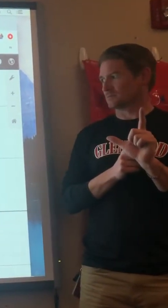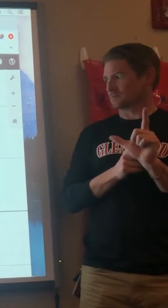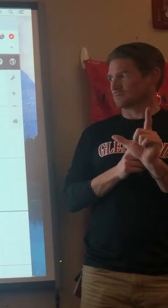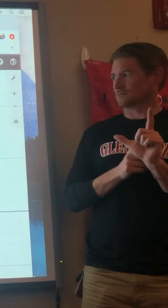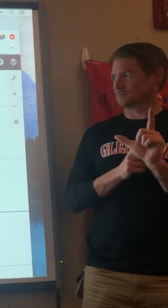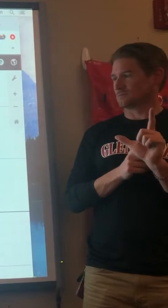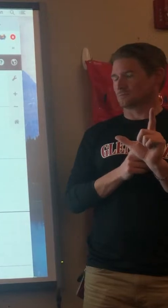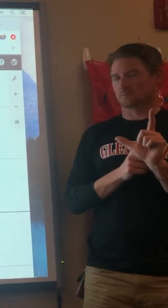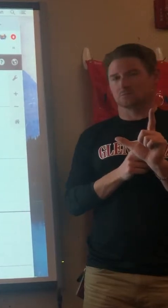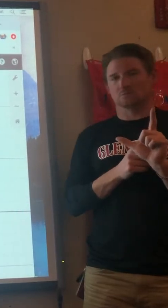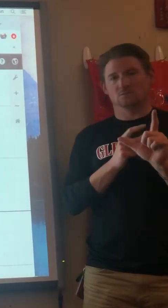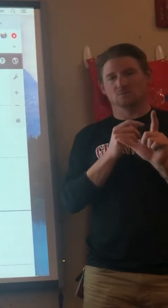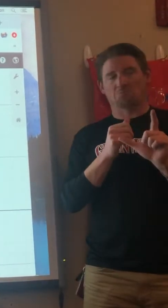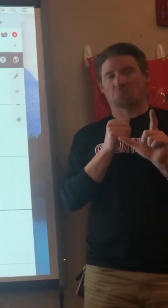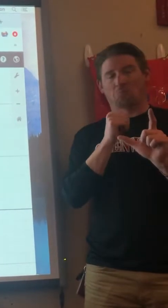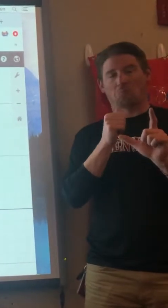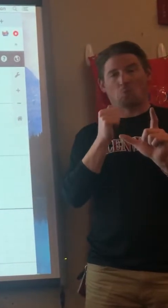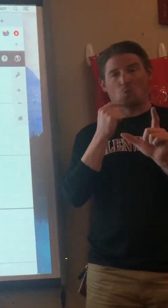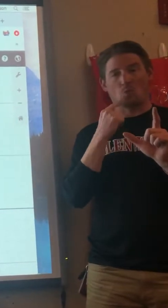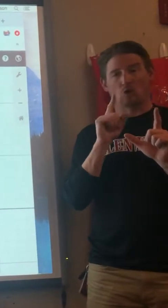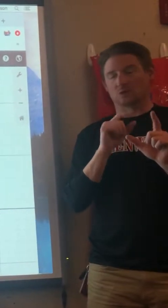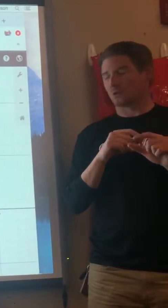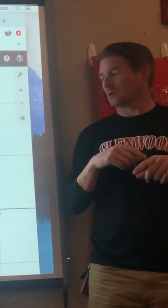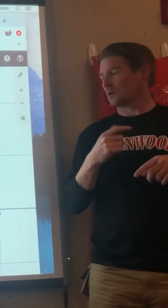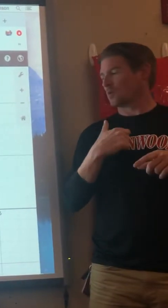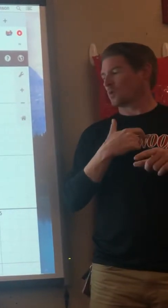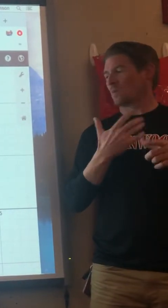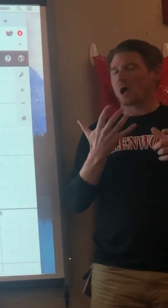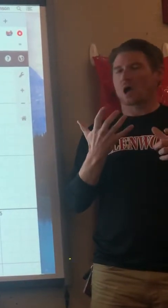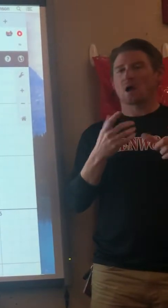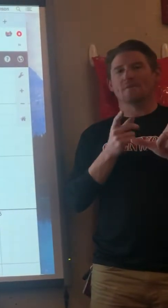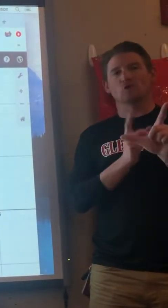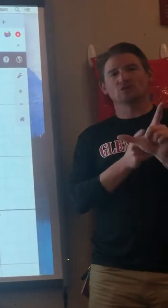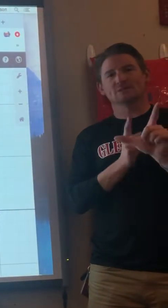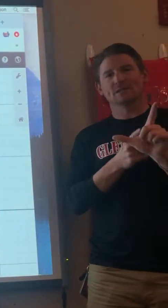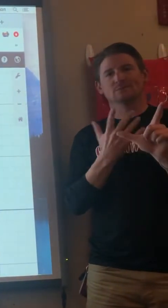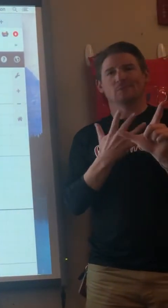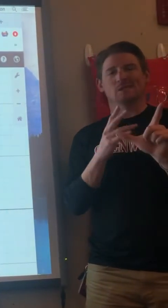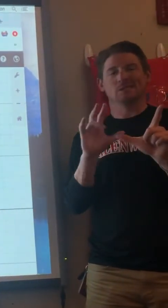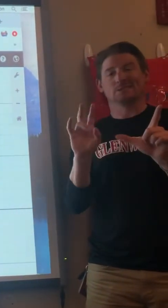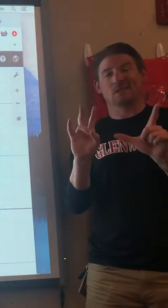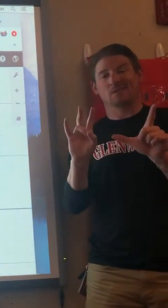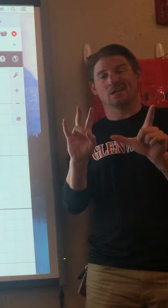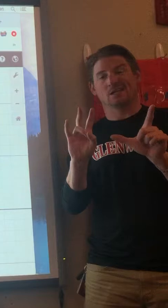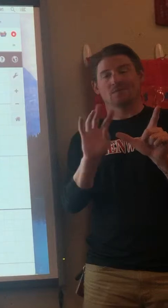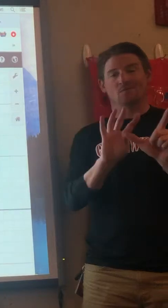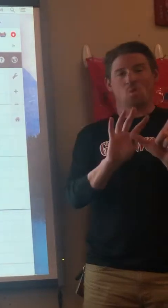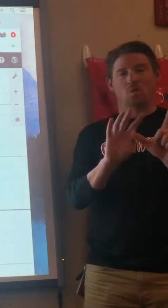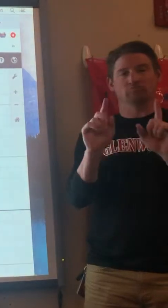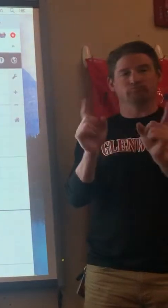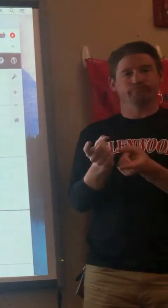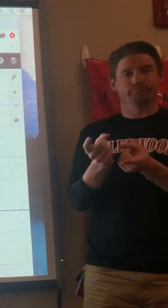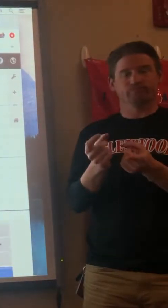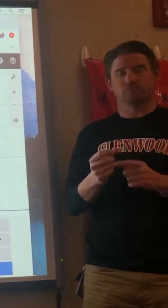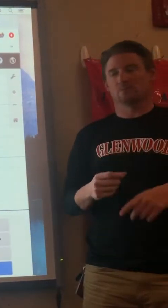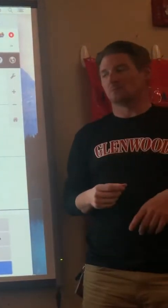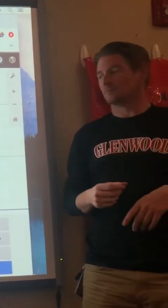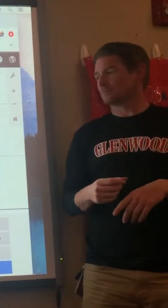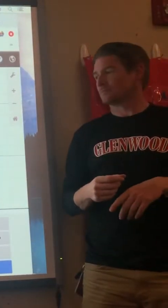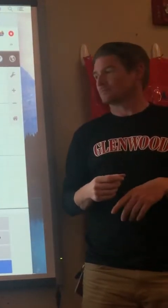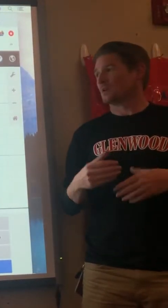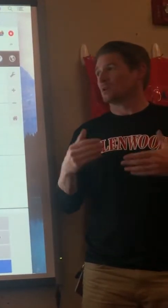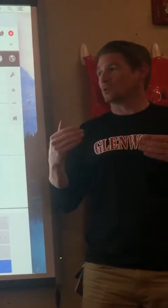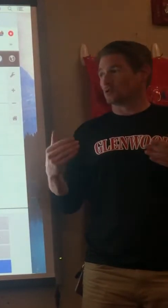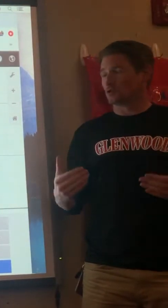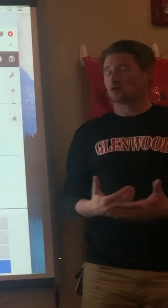here. Oh, that's not gonna work. But we want a vertex maybe of 7, 4. So I'm gonna put in a